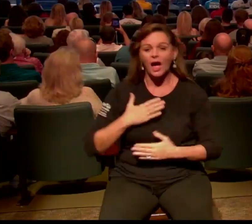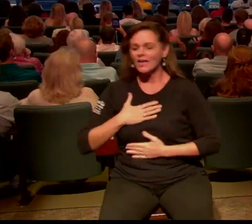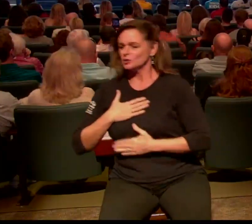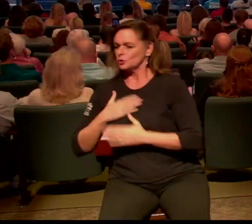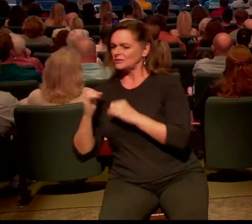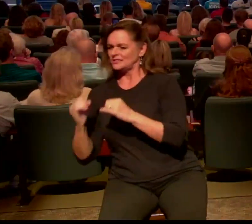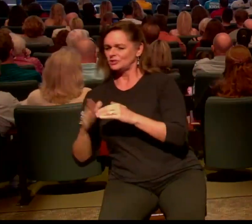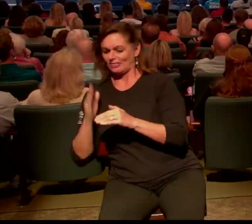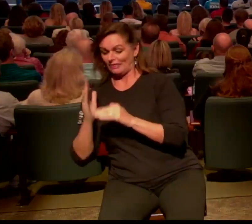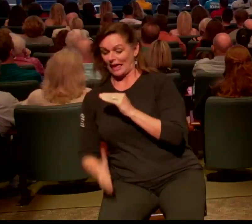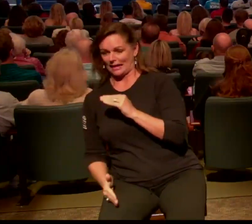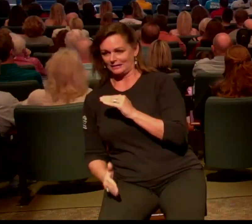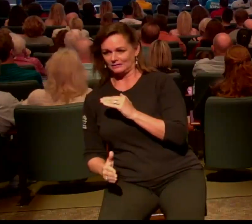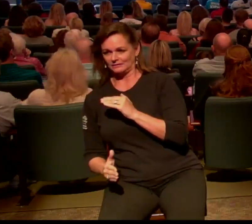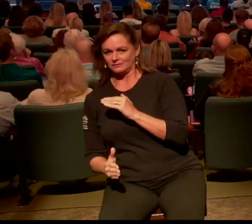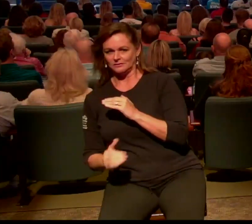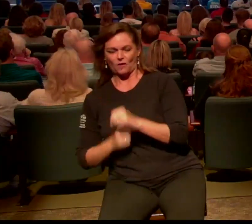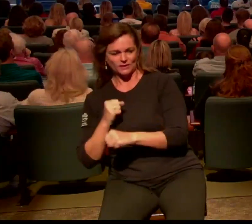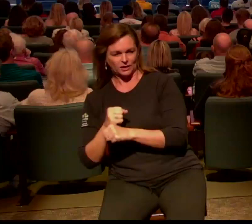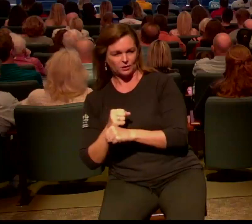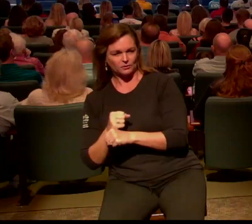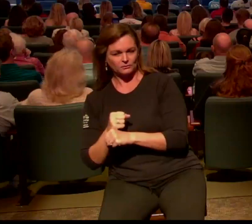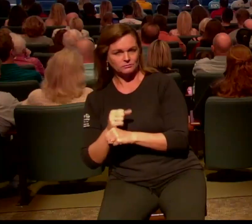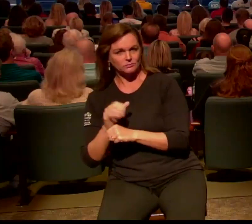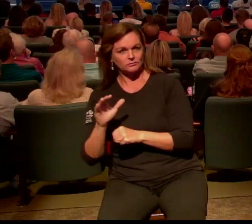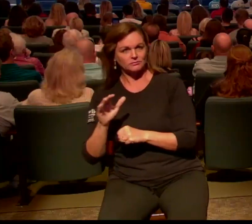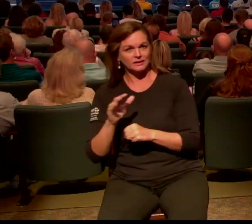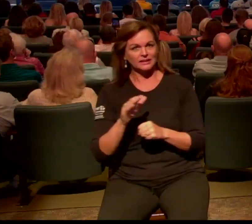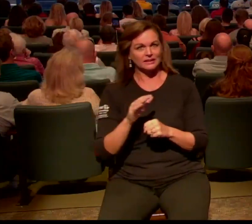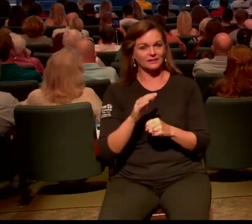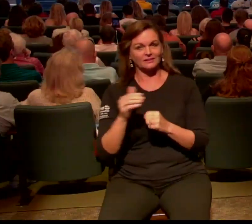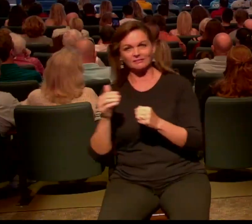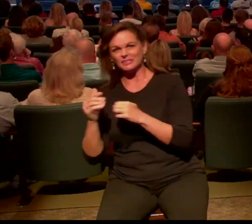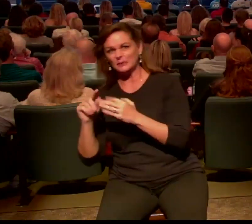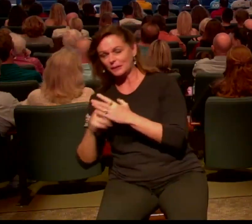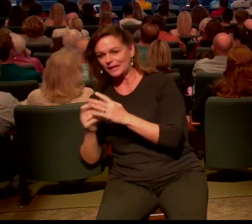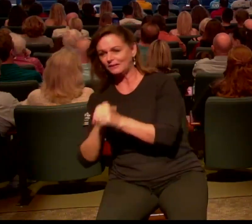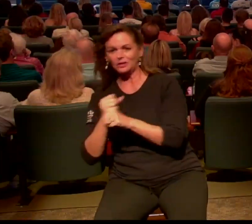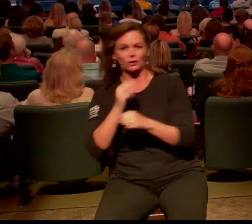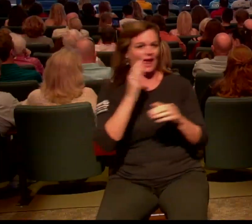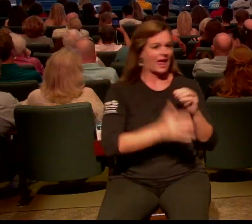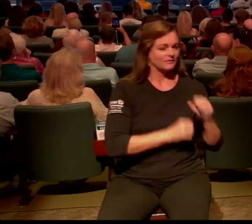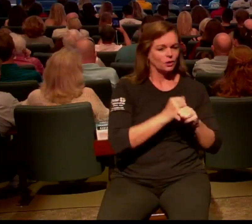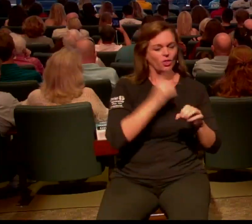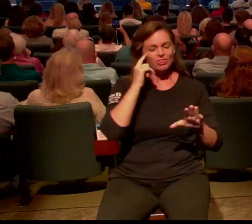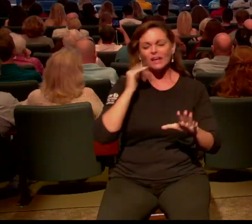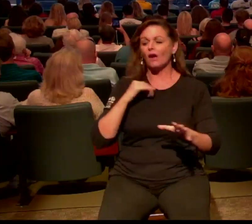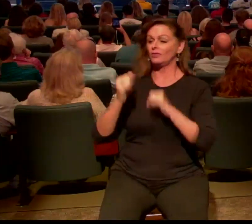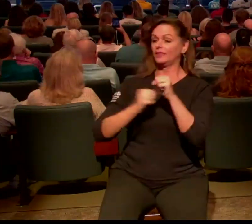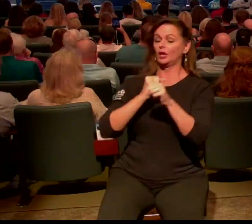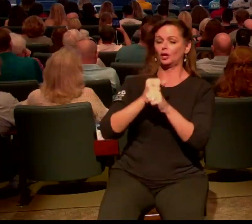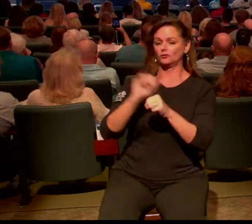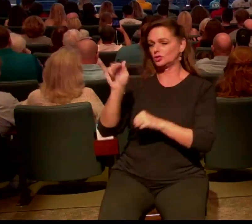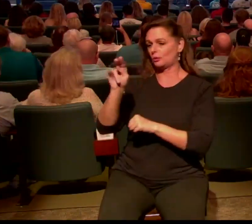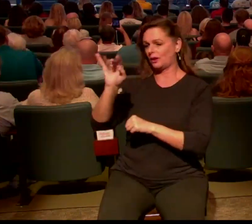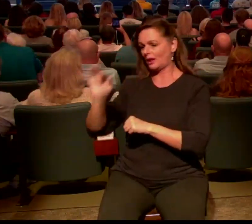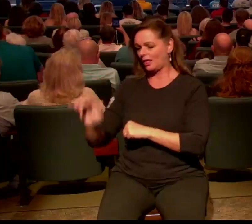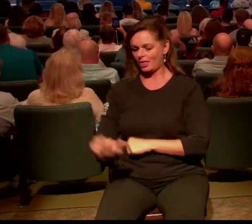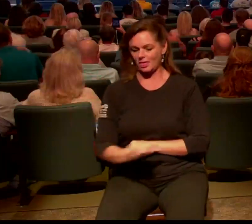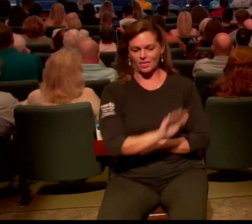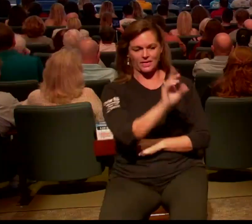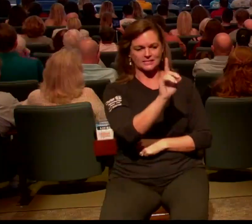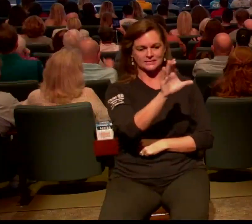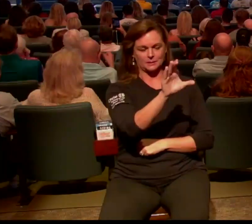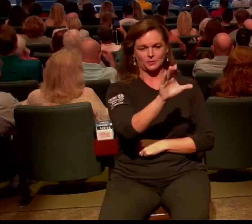the year because, well, first of all, let's just think of 2018. For all of us on all of our